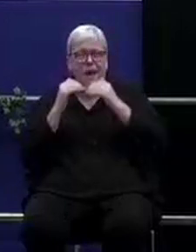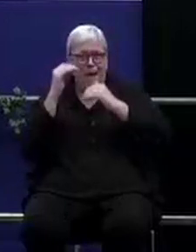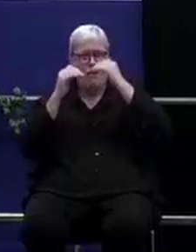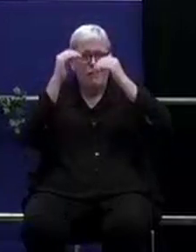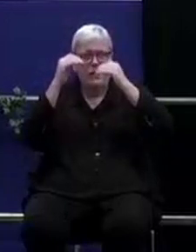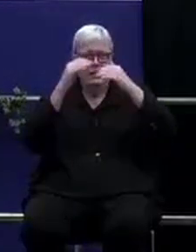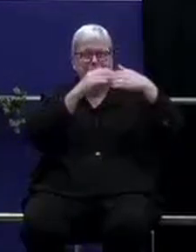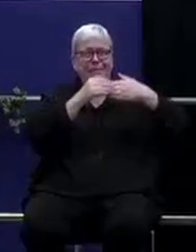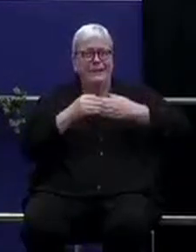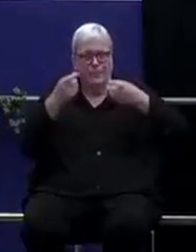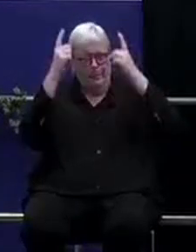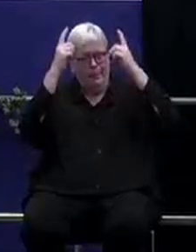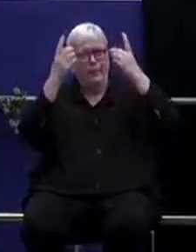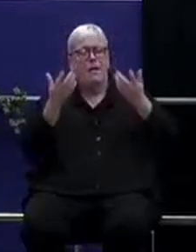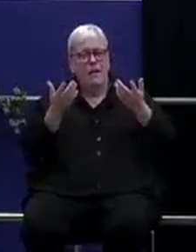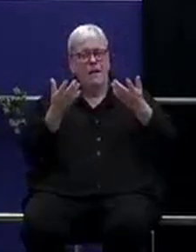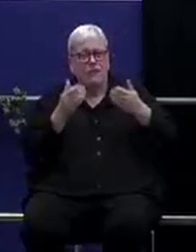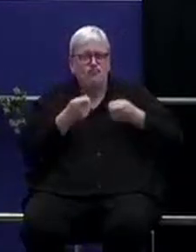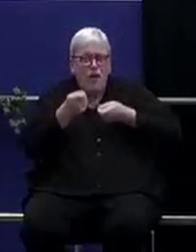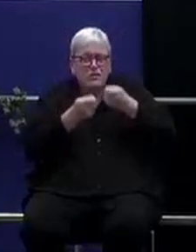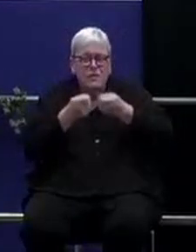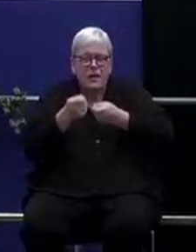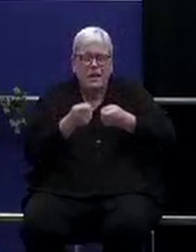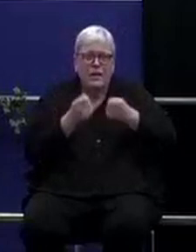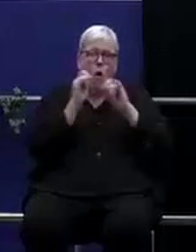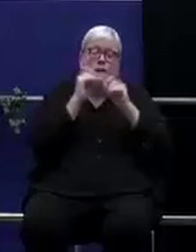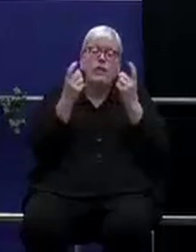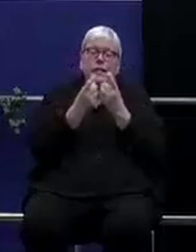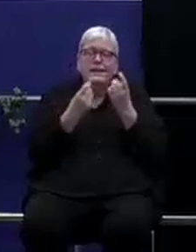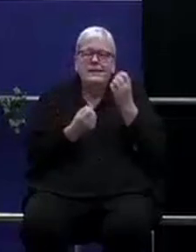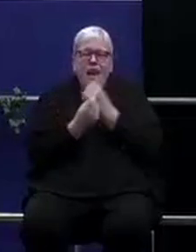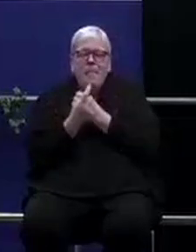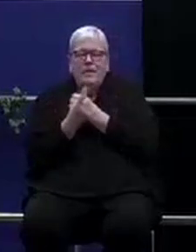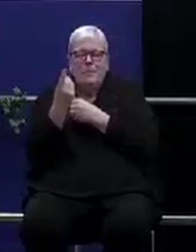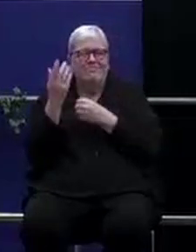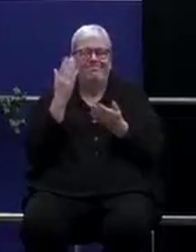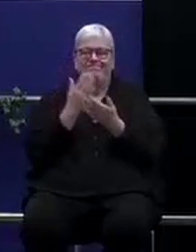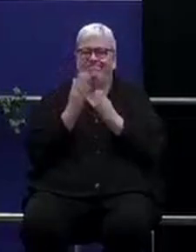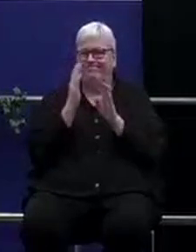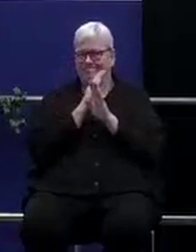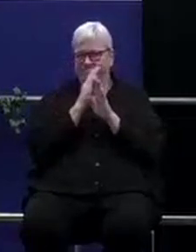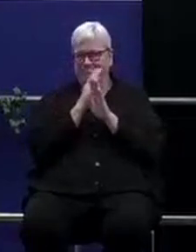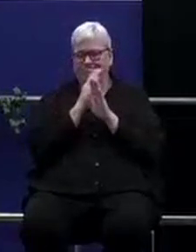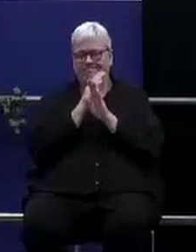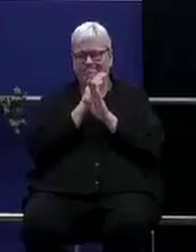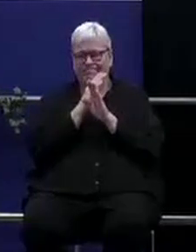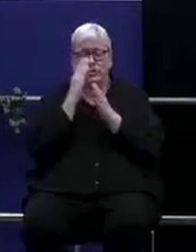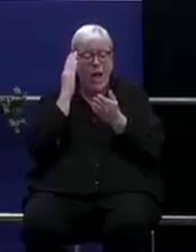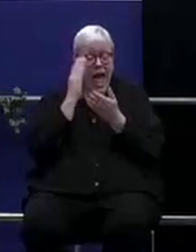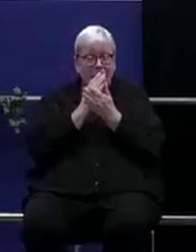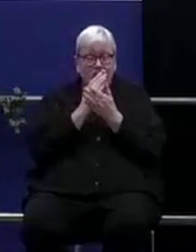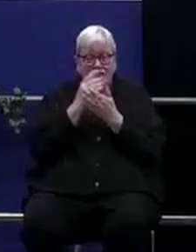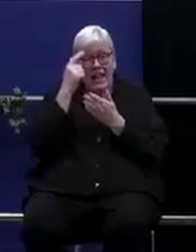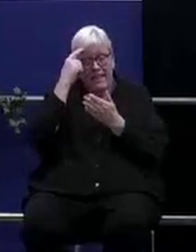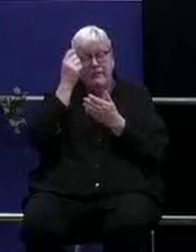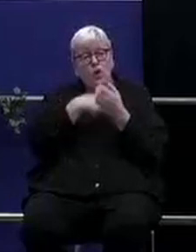leader. And I think terrible things are happening, but they're kind of hidden, you know? And so actually, I think if she had